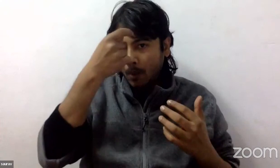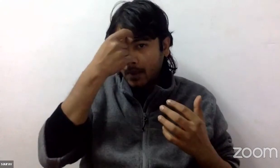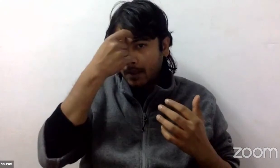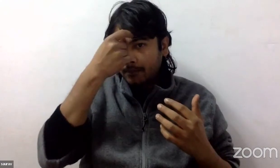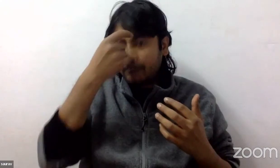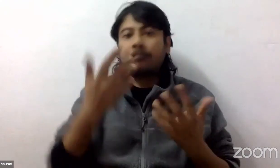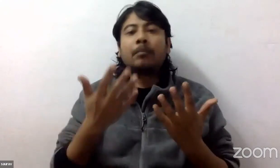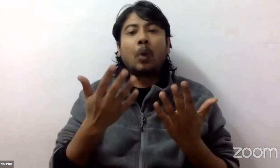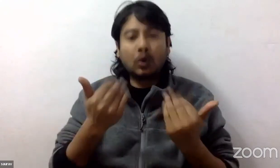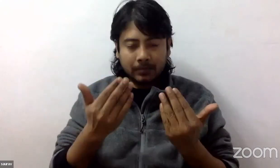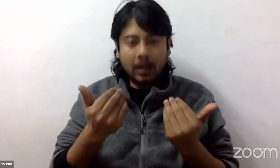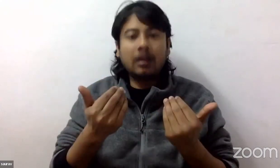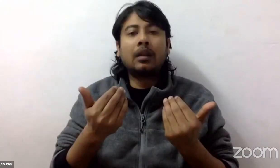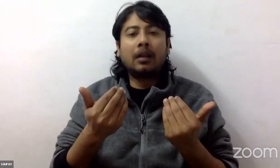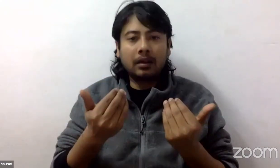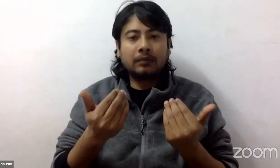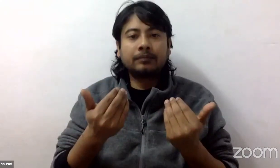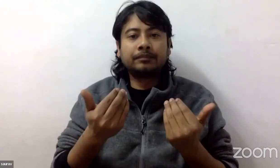when we are not supposed to eat.